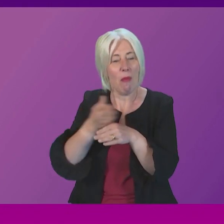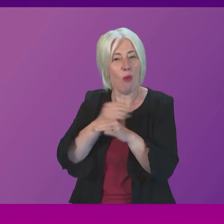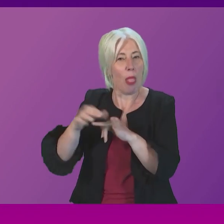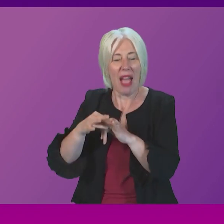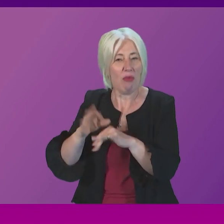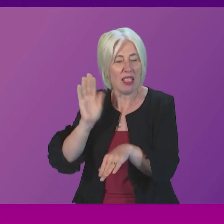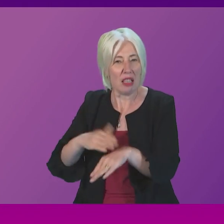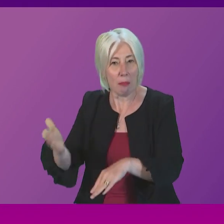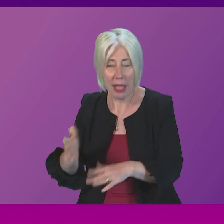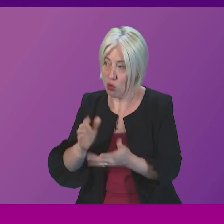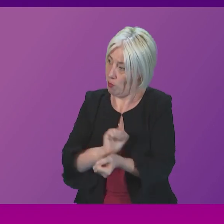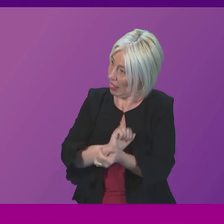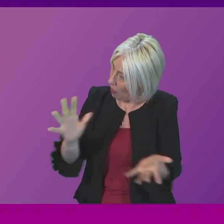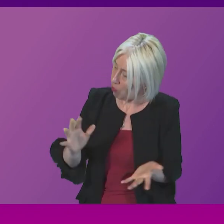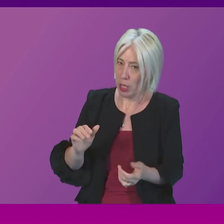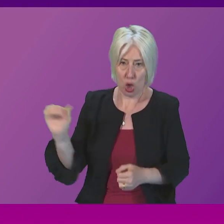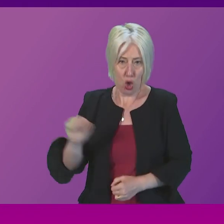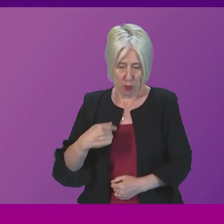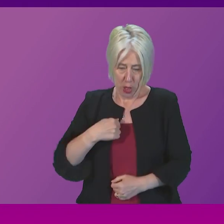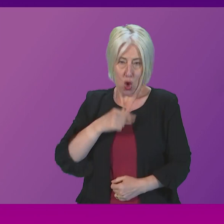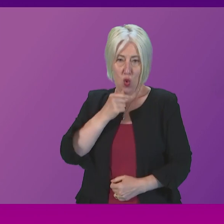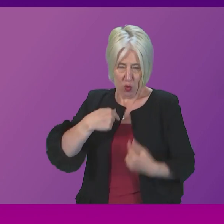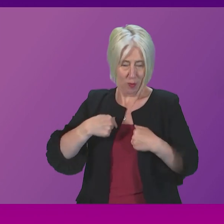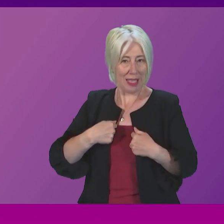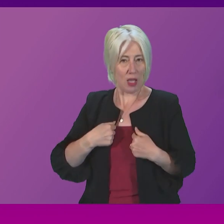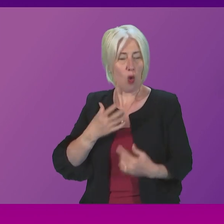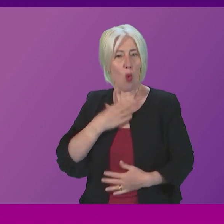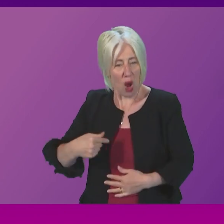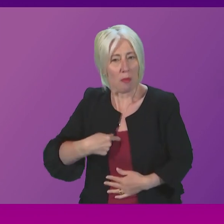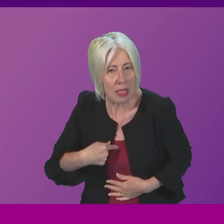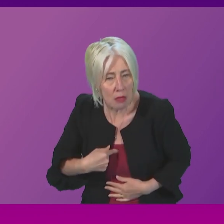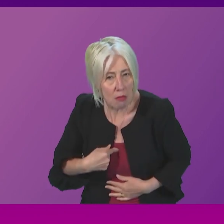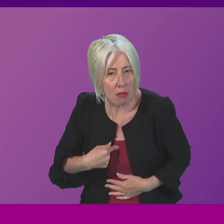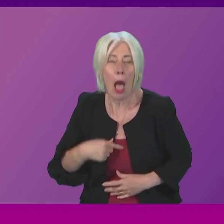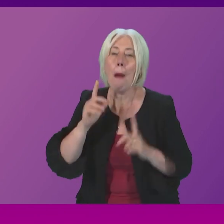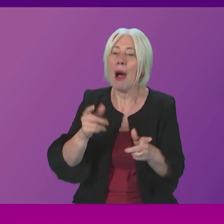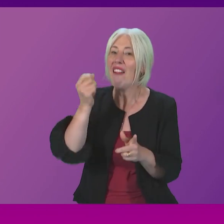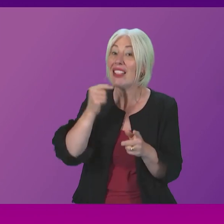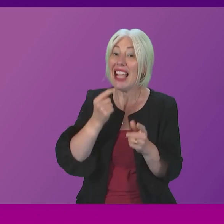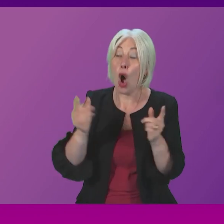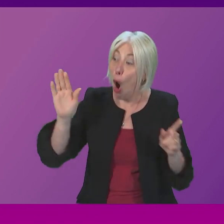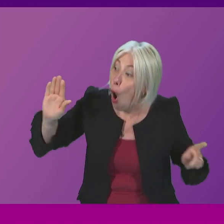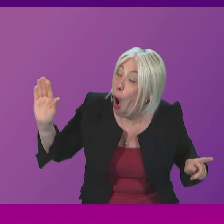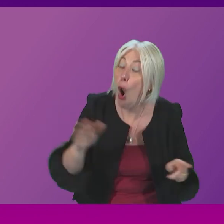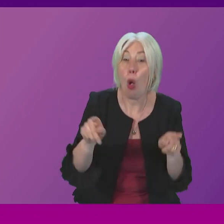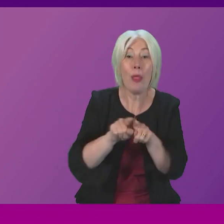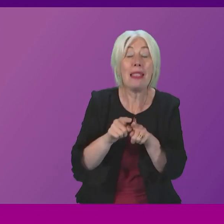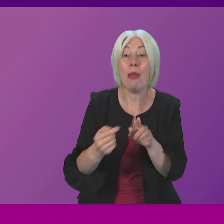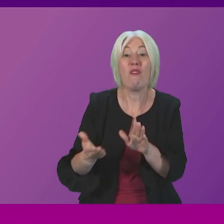fantastic. Liberating, you should be who you wish to be. But we have to have an understanding is that's not the same for everybody who came before